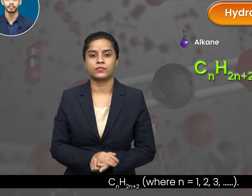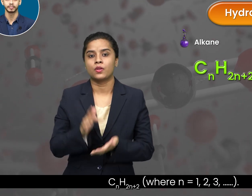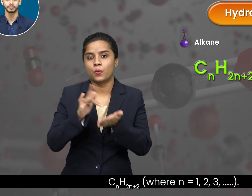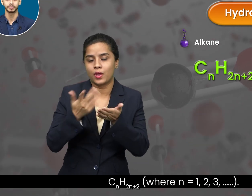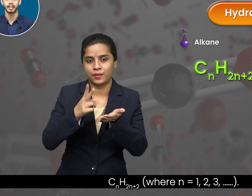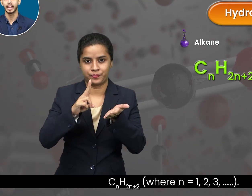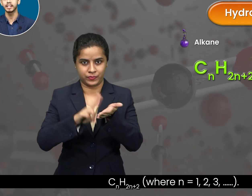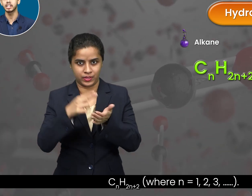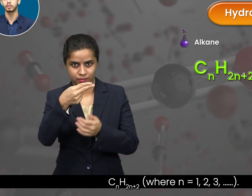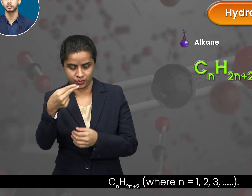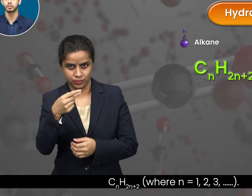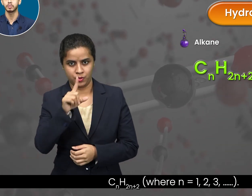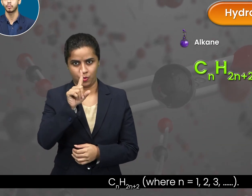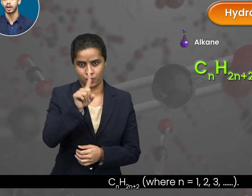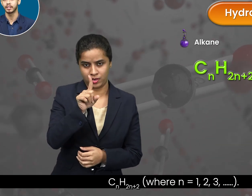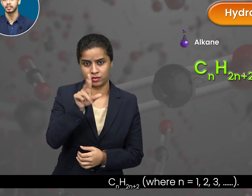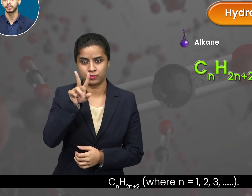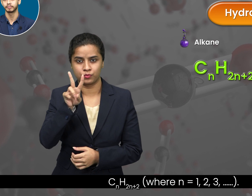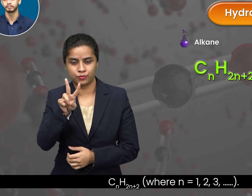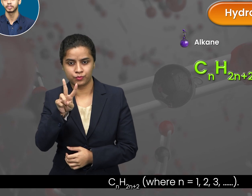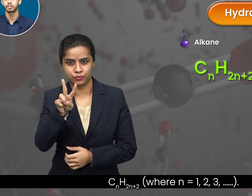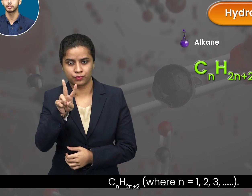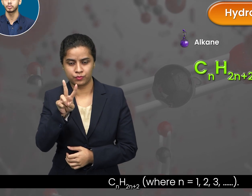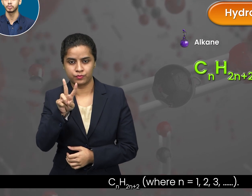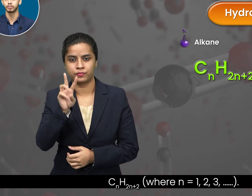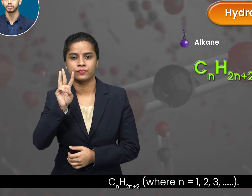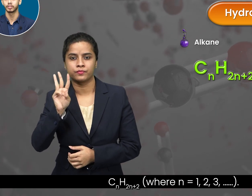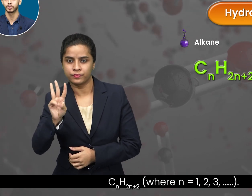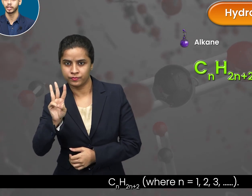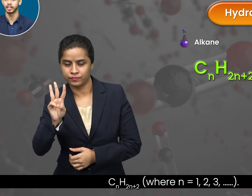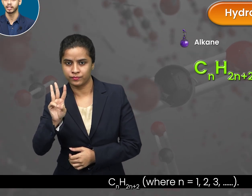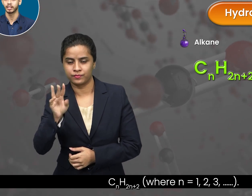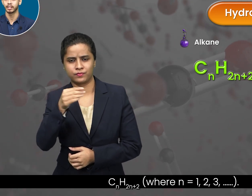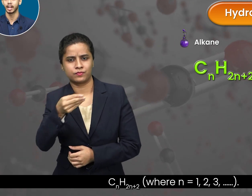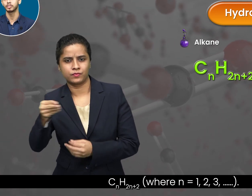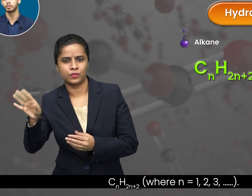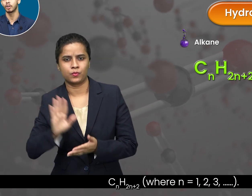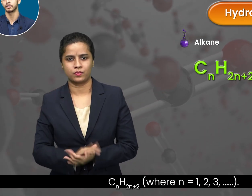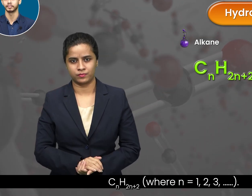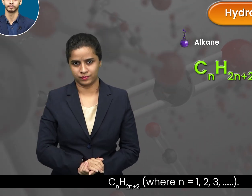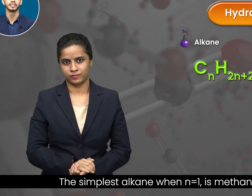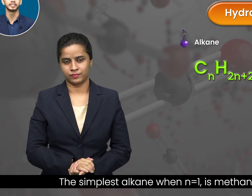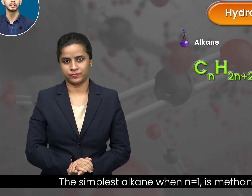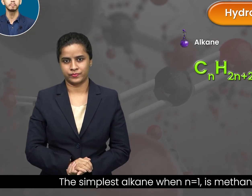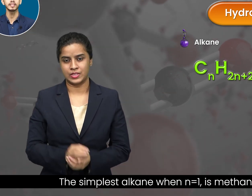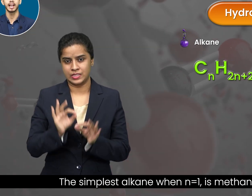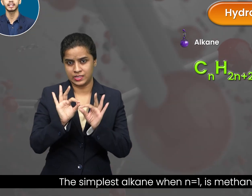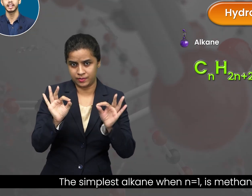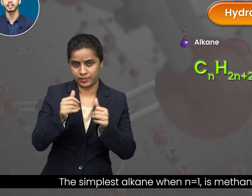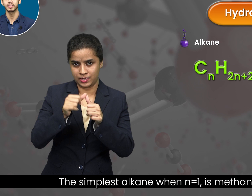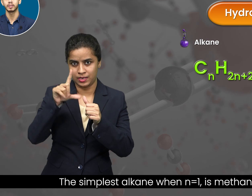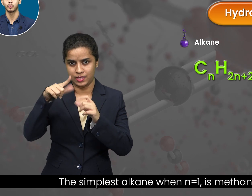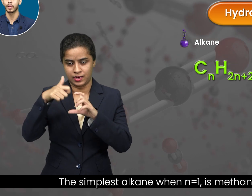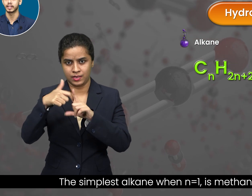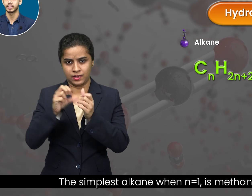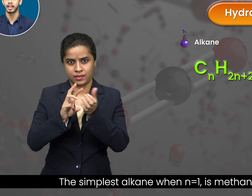where n equals to 1, 2, 3, and so on. The simplest